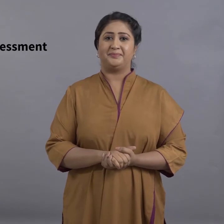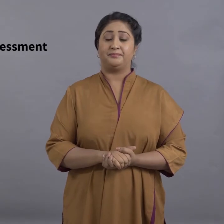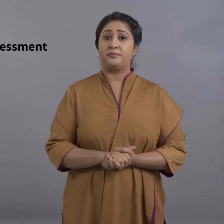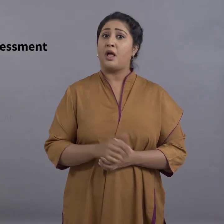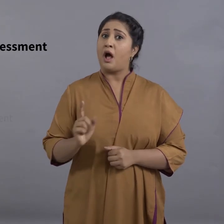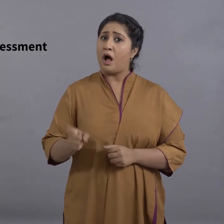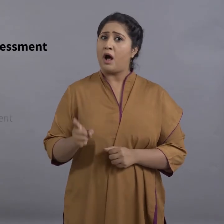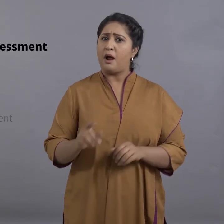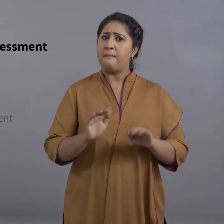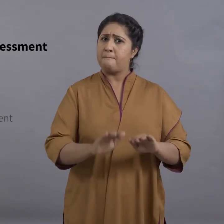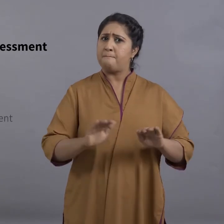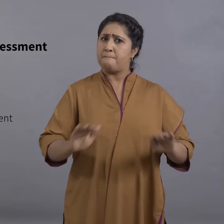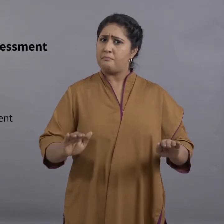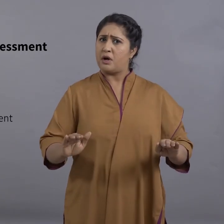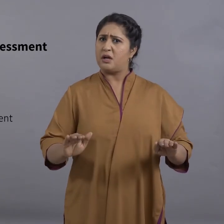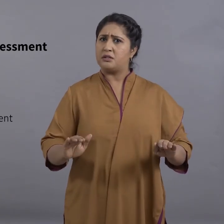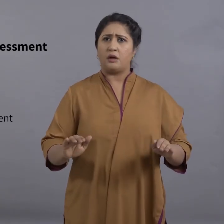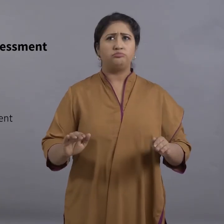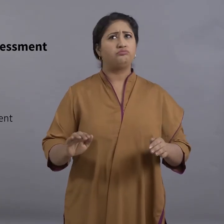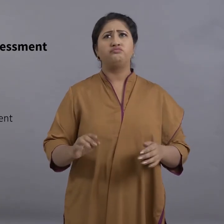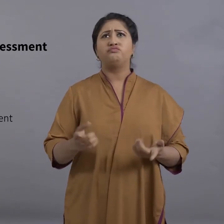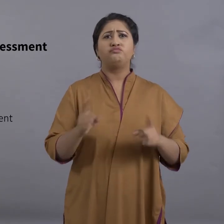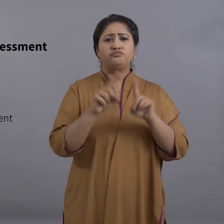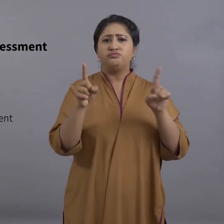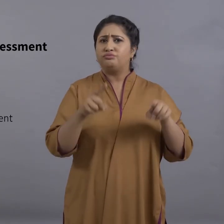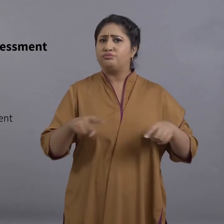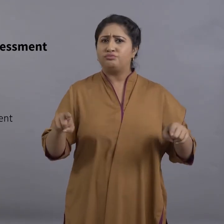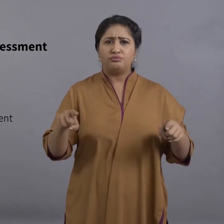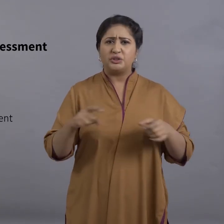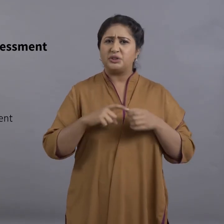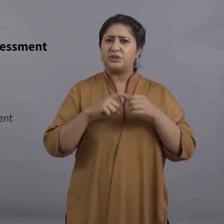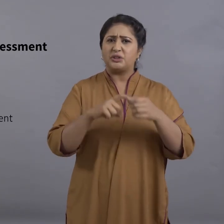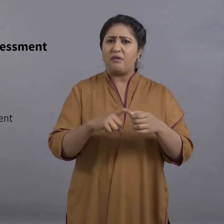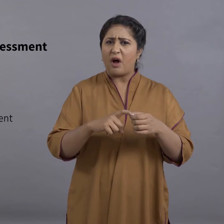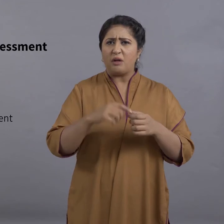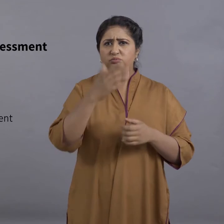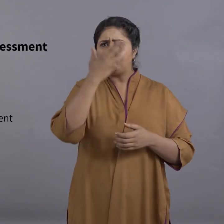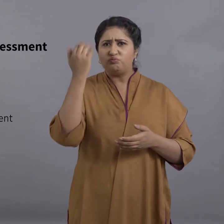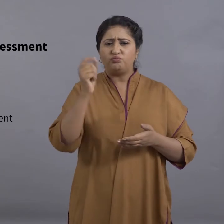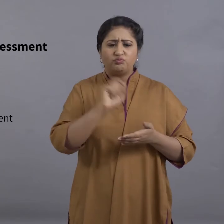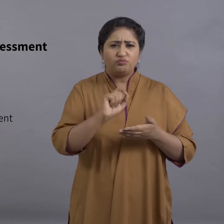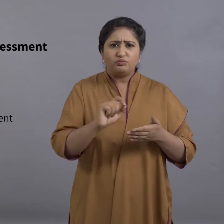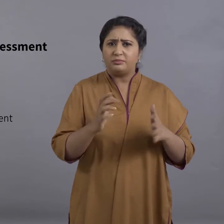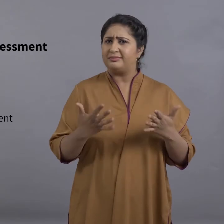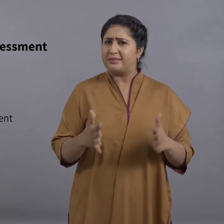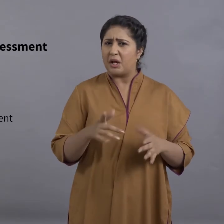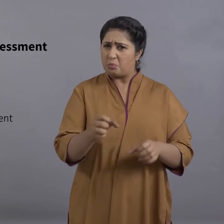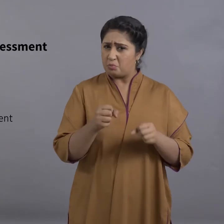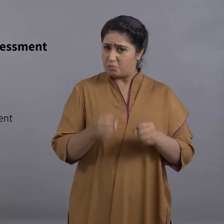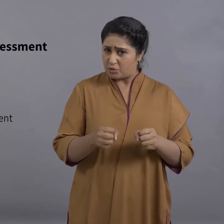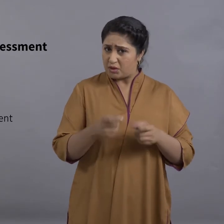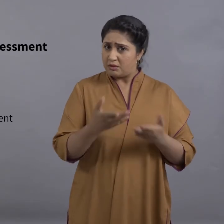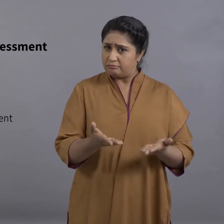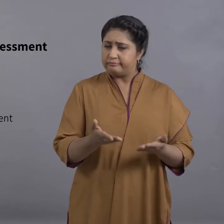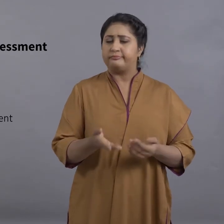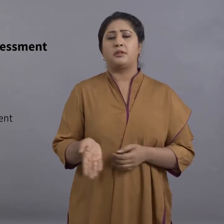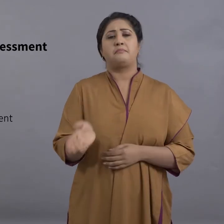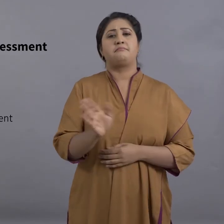If the student does not want to attempt the division problem or is unable to do it, then mark